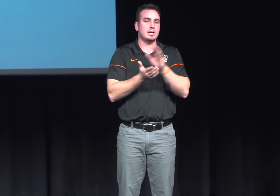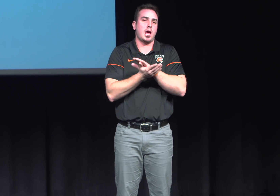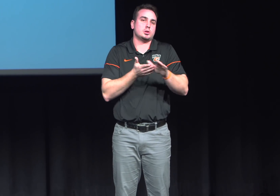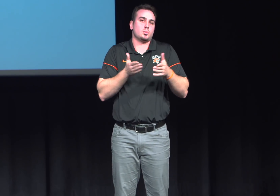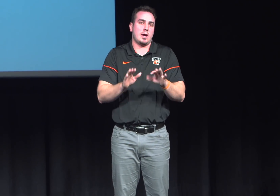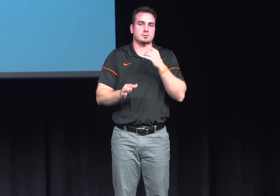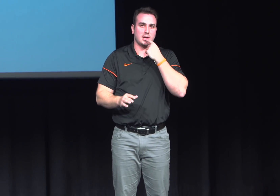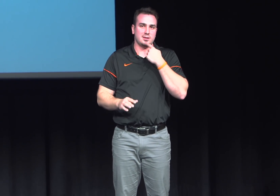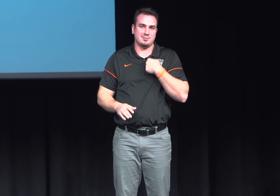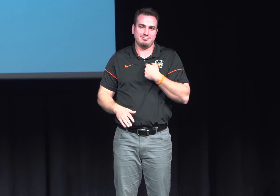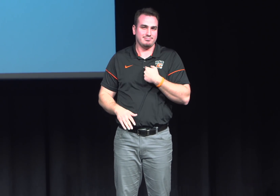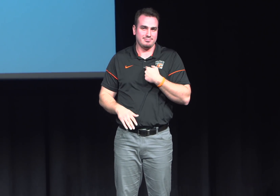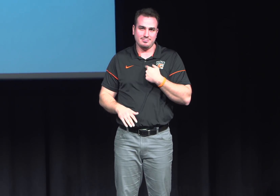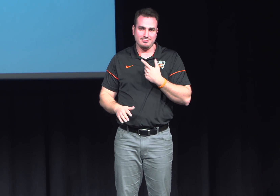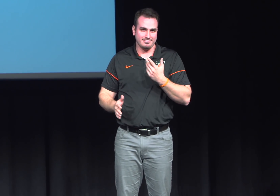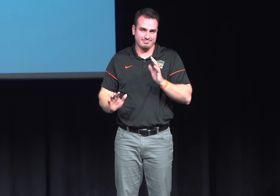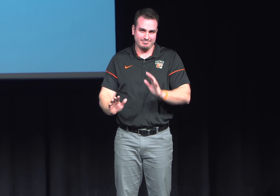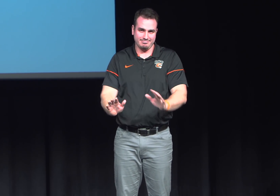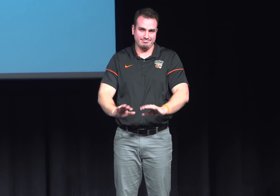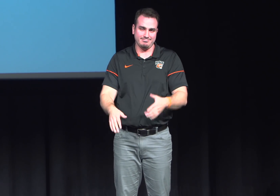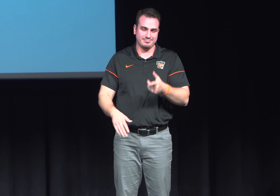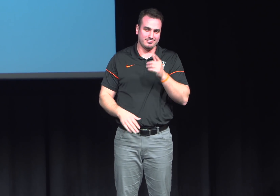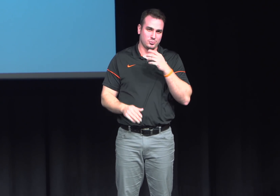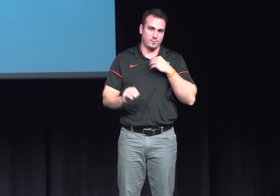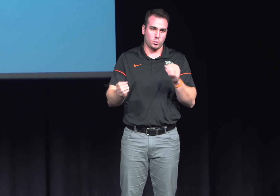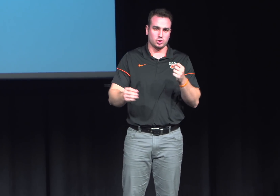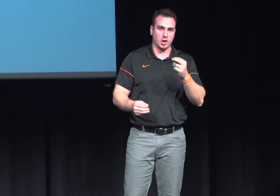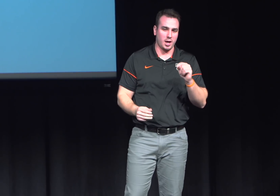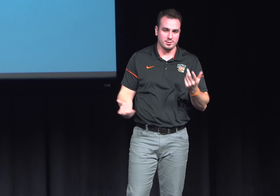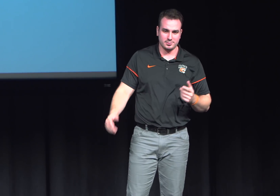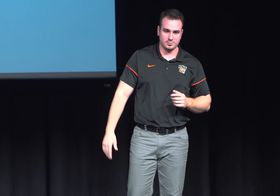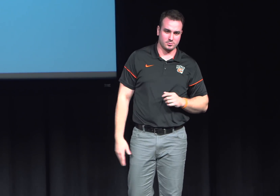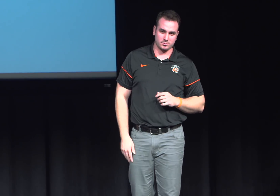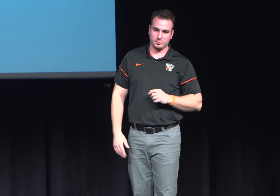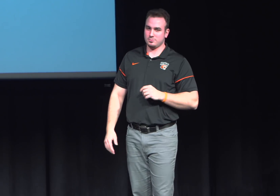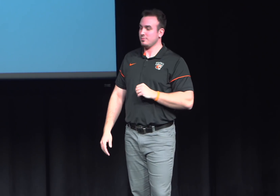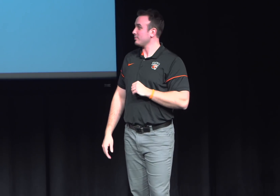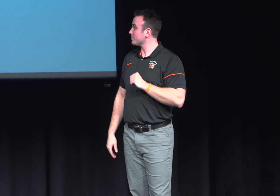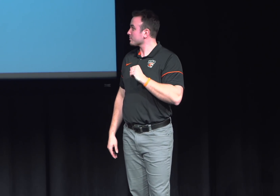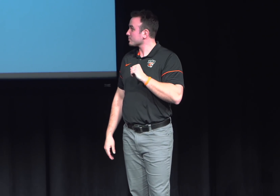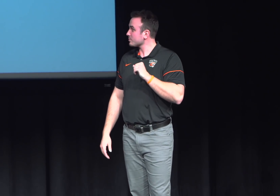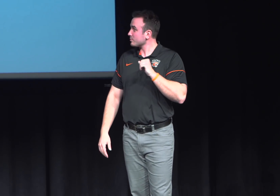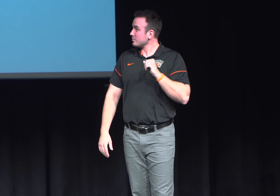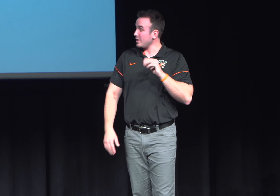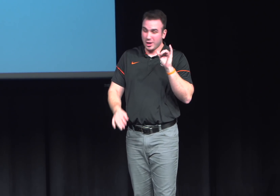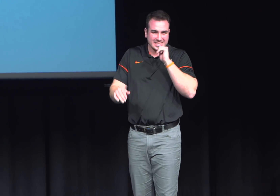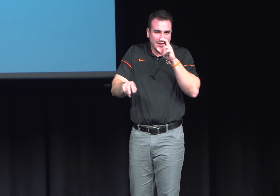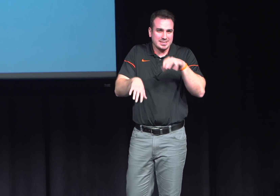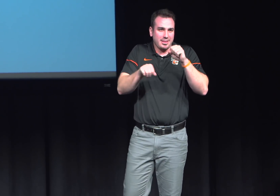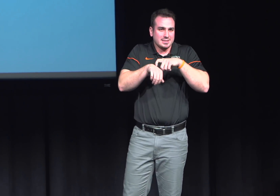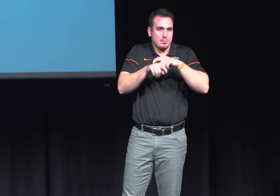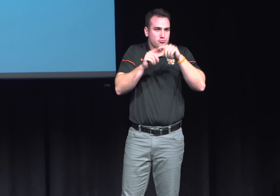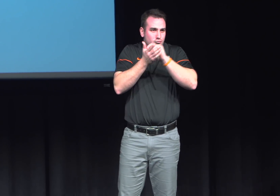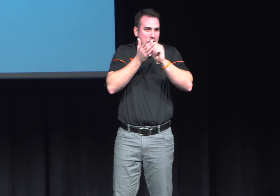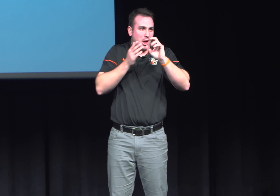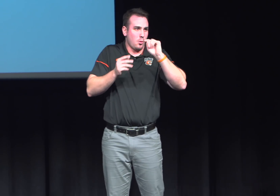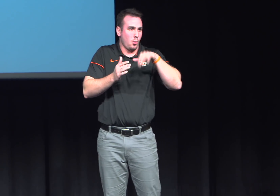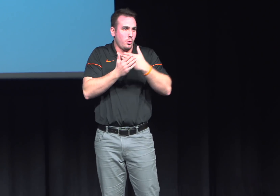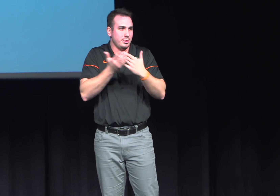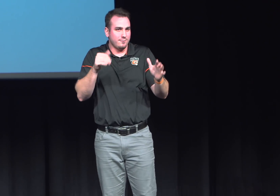it was a nice way to say that I wasn't going to cut it. It meant that I had no shot, He didn't even take the